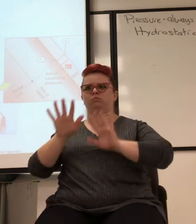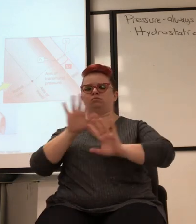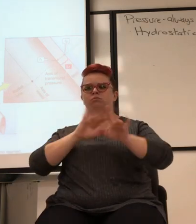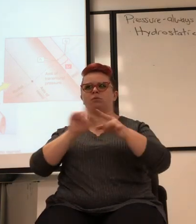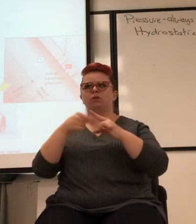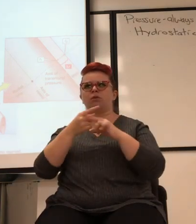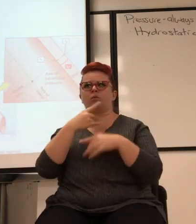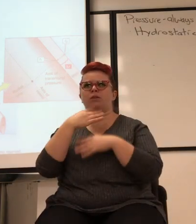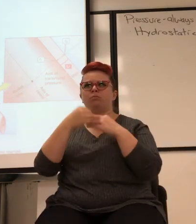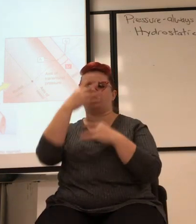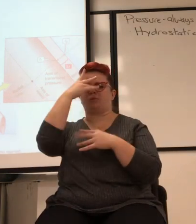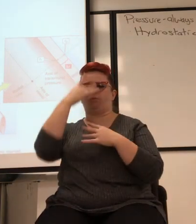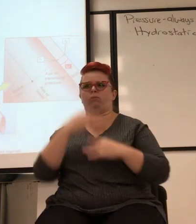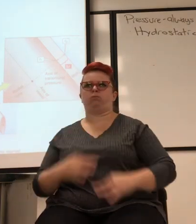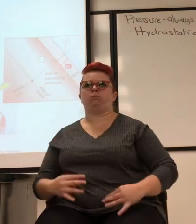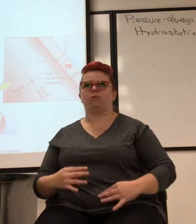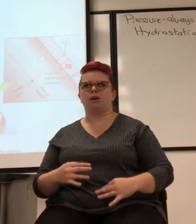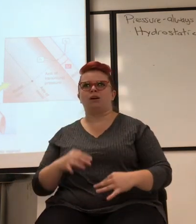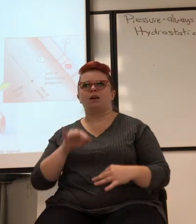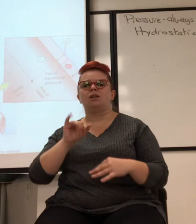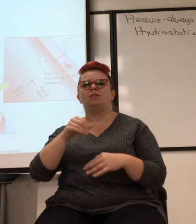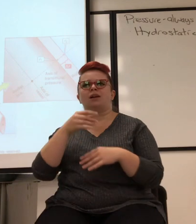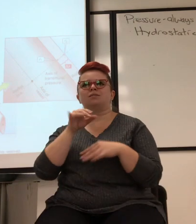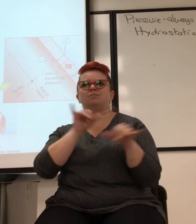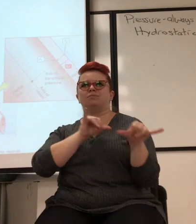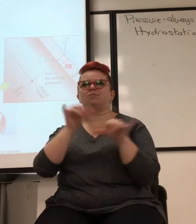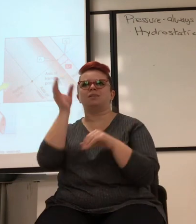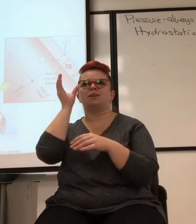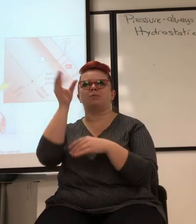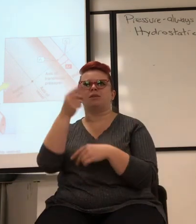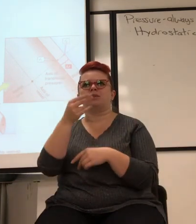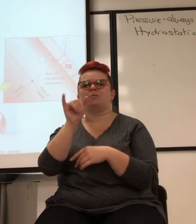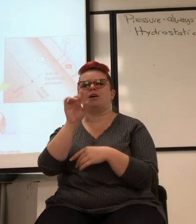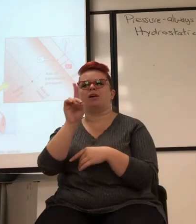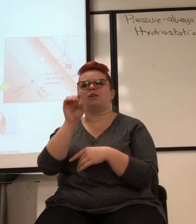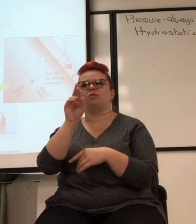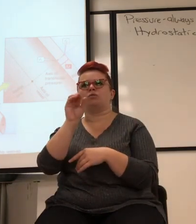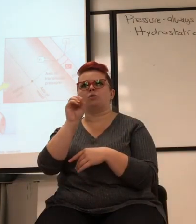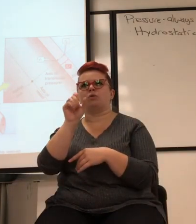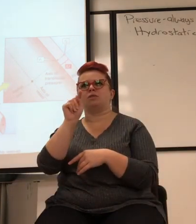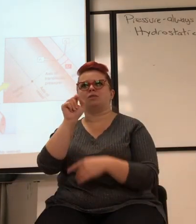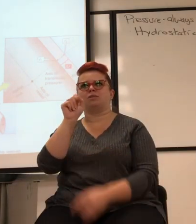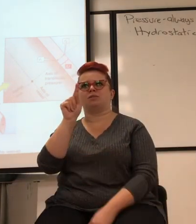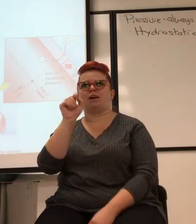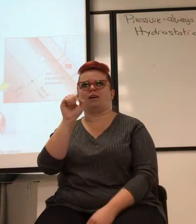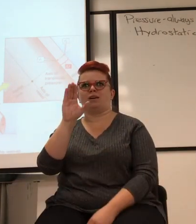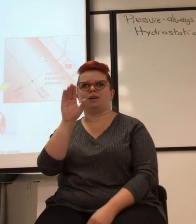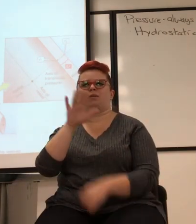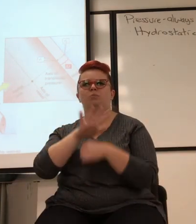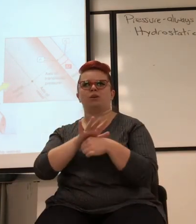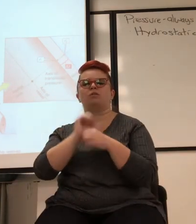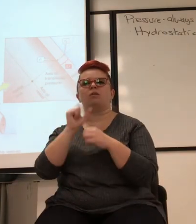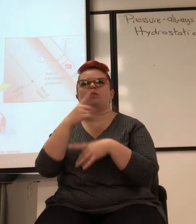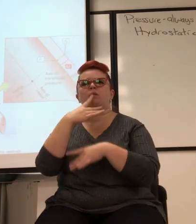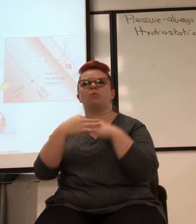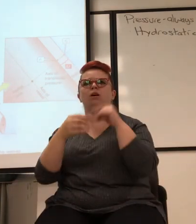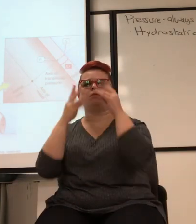blood rushes down. That's hydrostatic pressure taking effect. All the blood is kind of leaving this